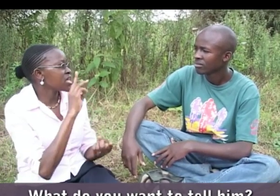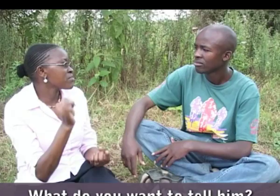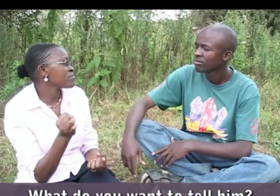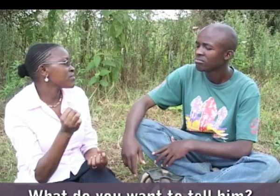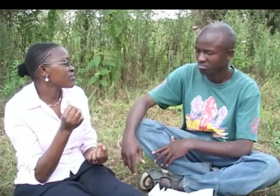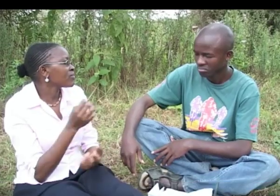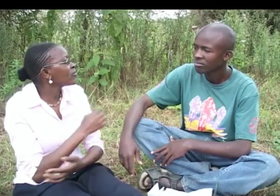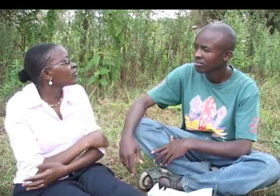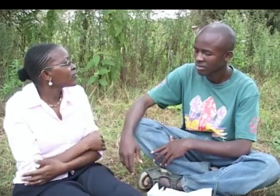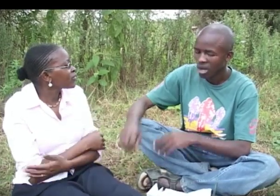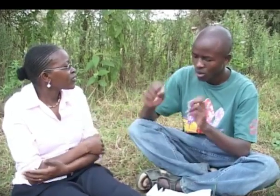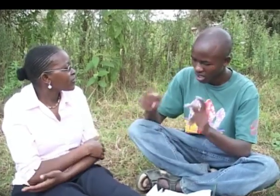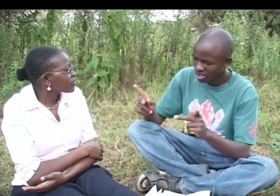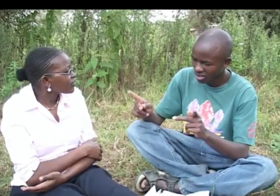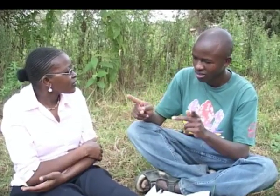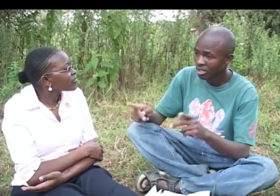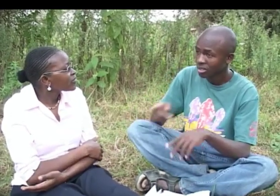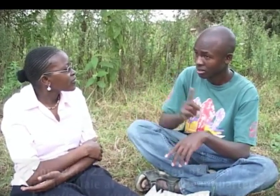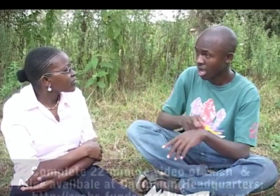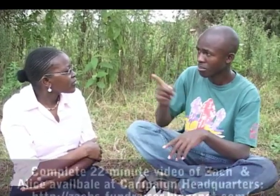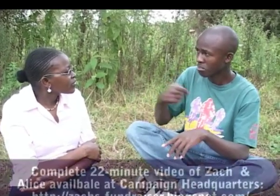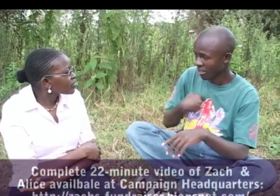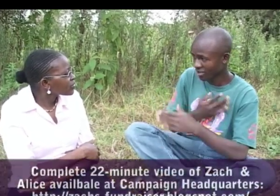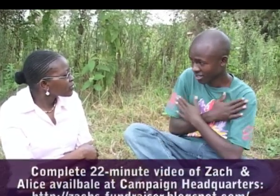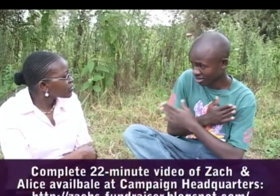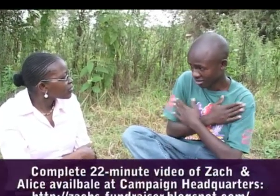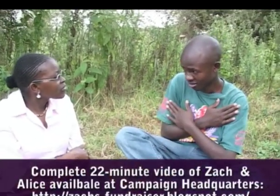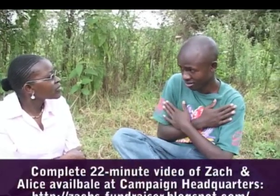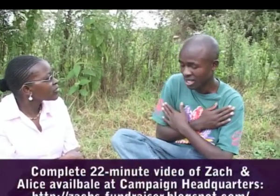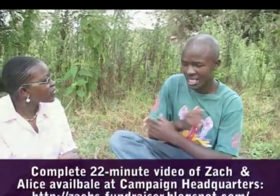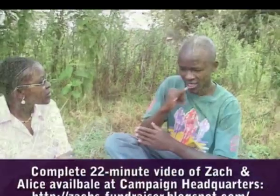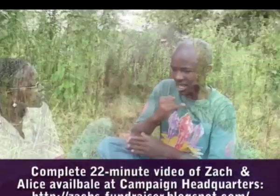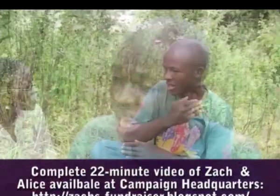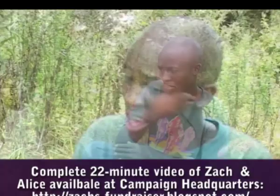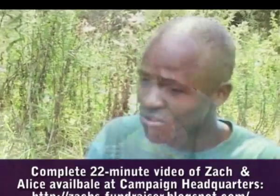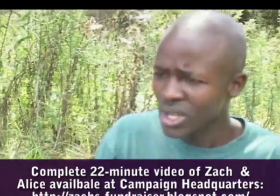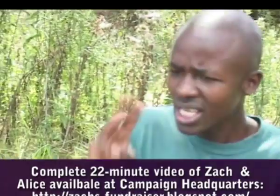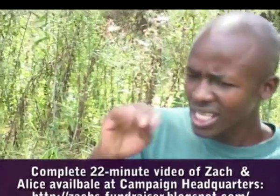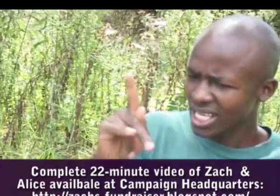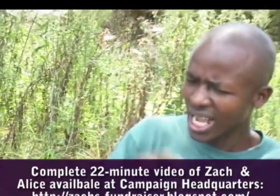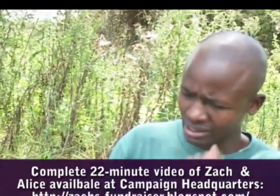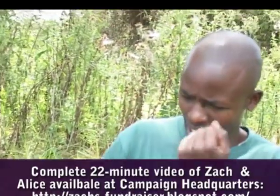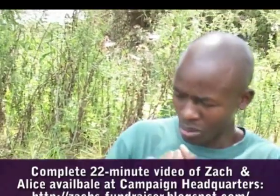him? Okay, Tom, I can help him.